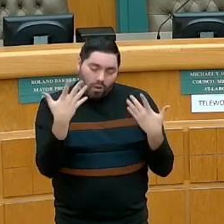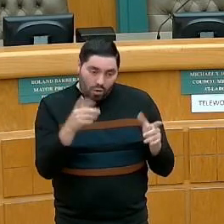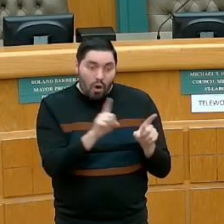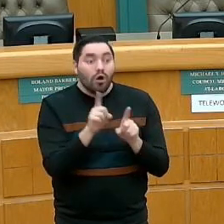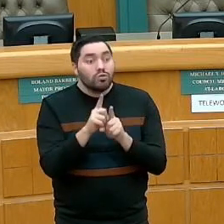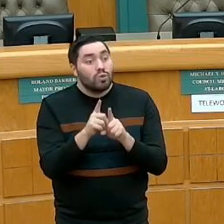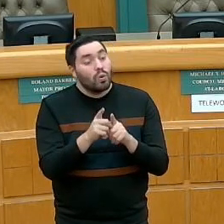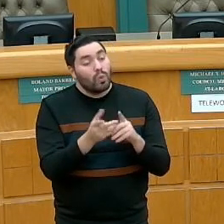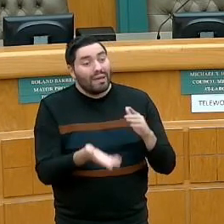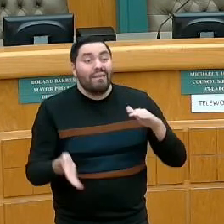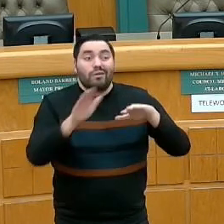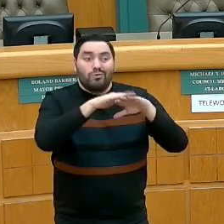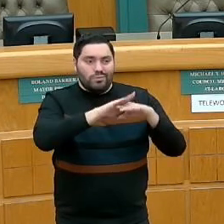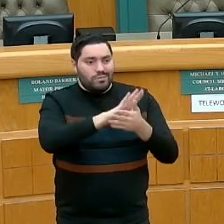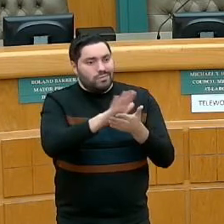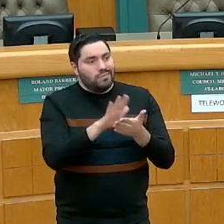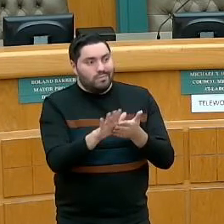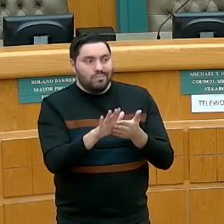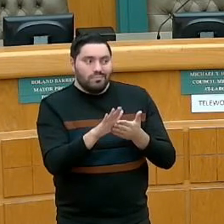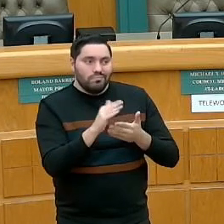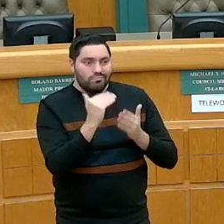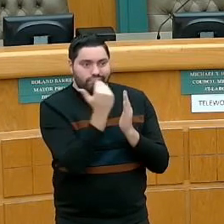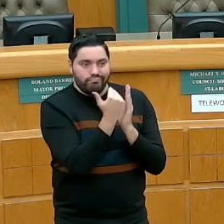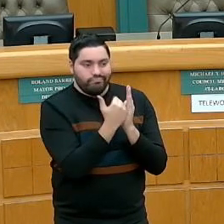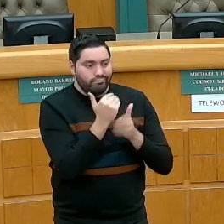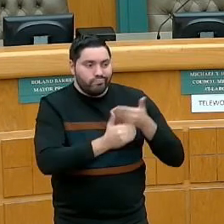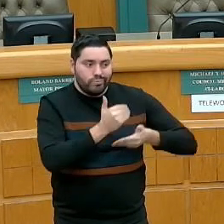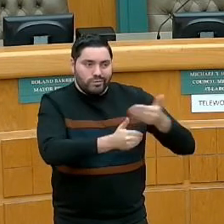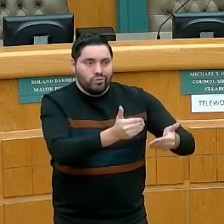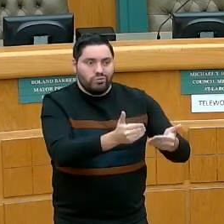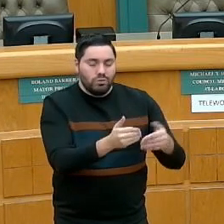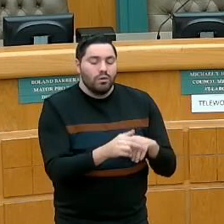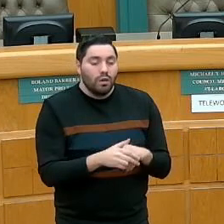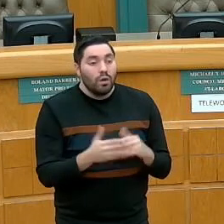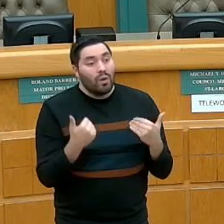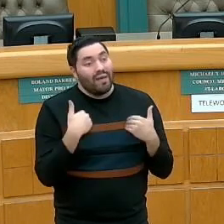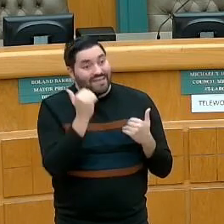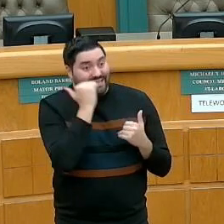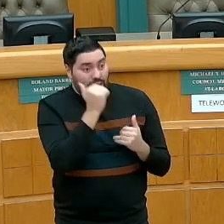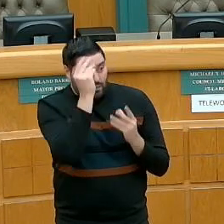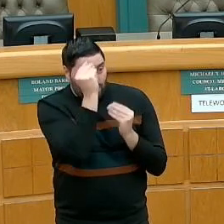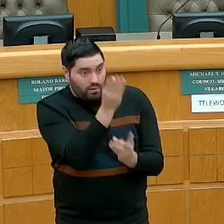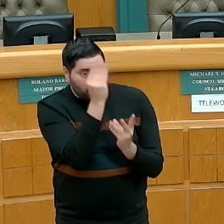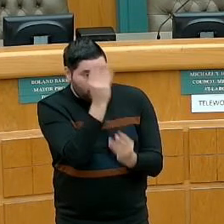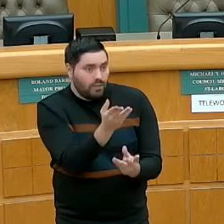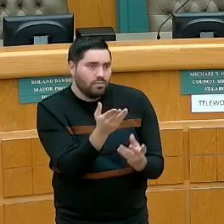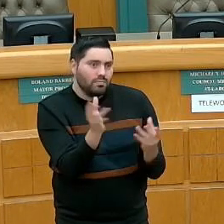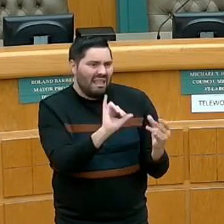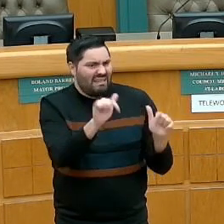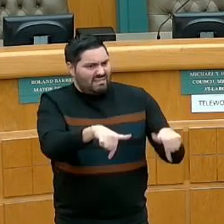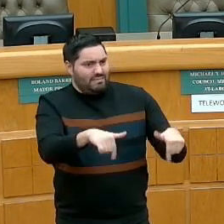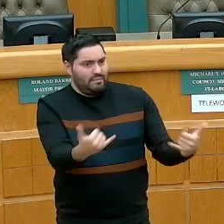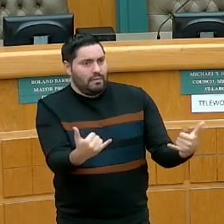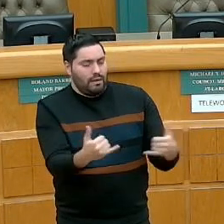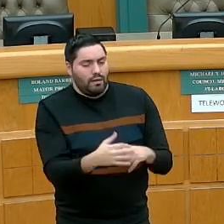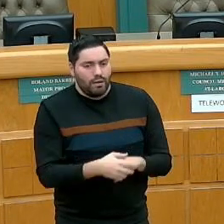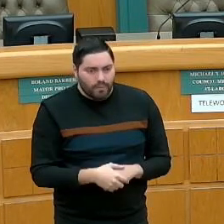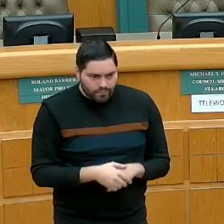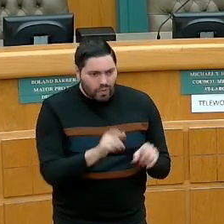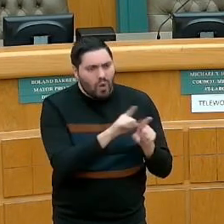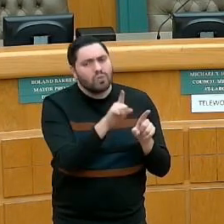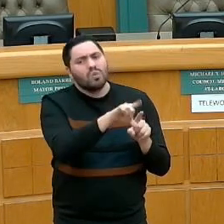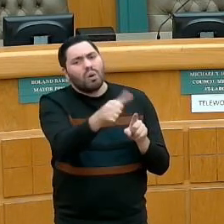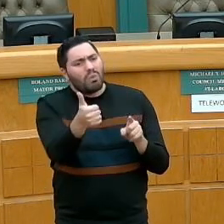all our facilities, and we're providing daily updates today, as this here is, and other means